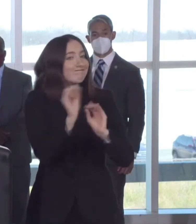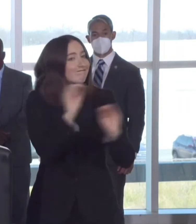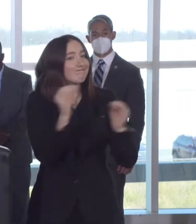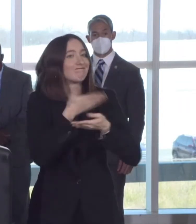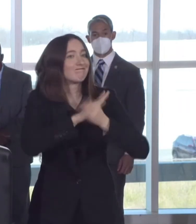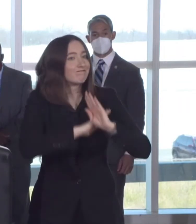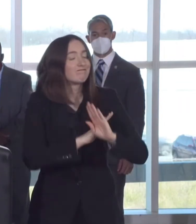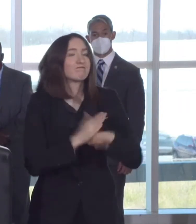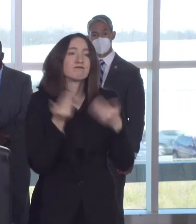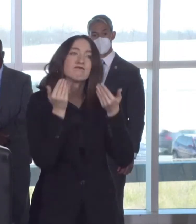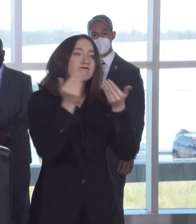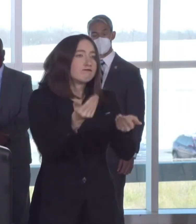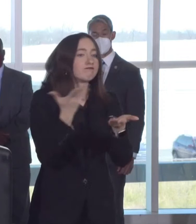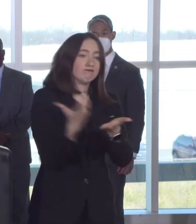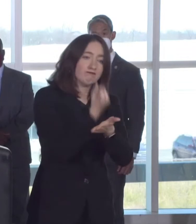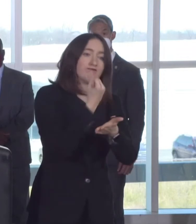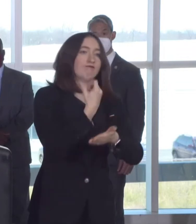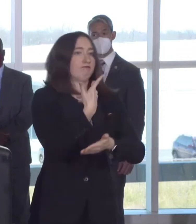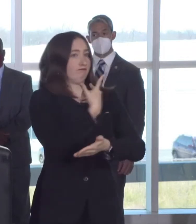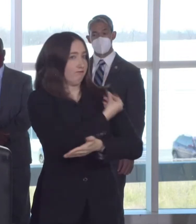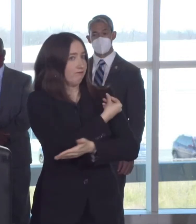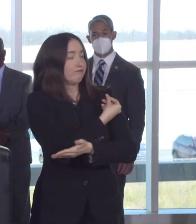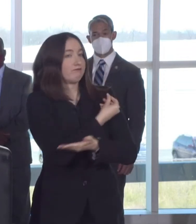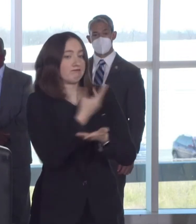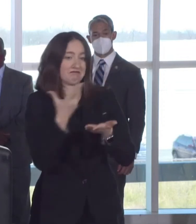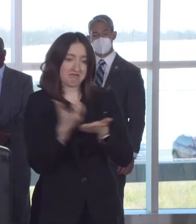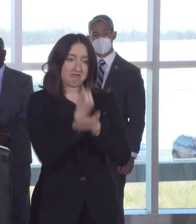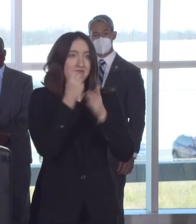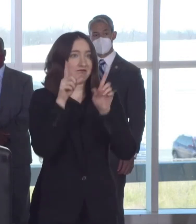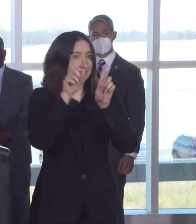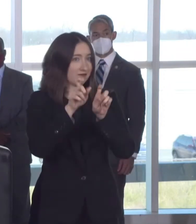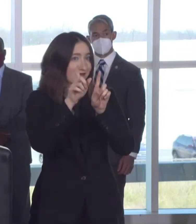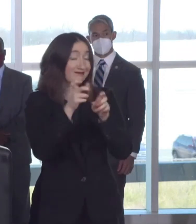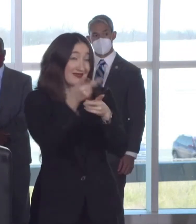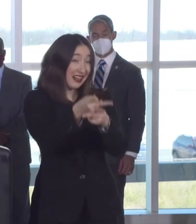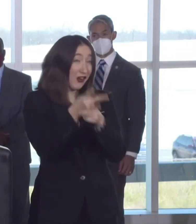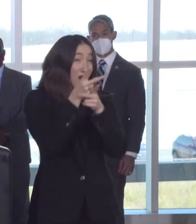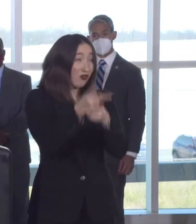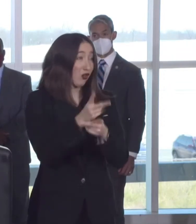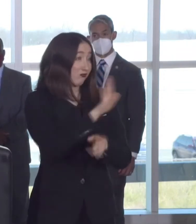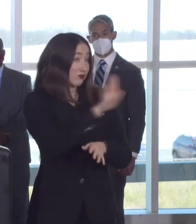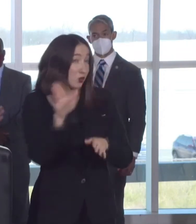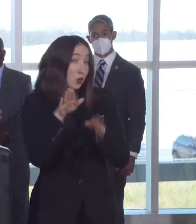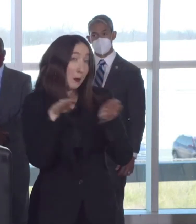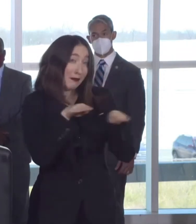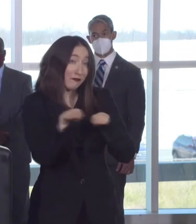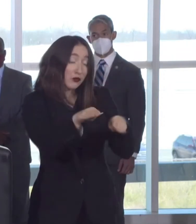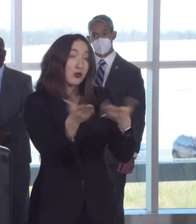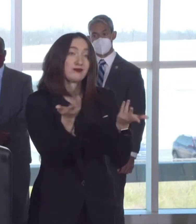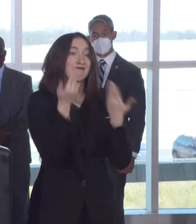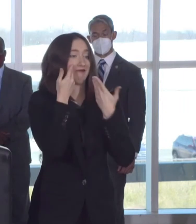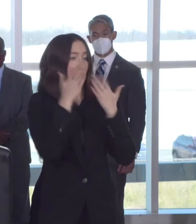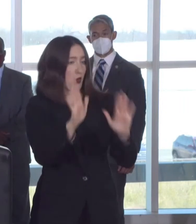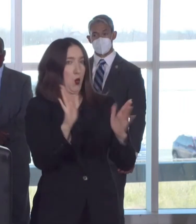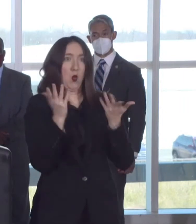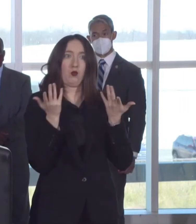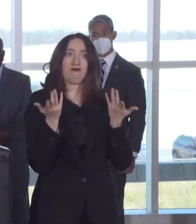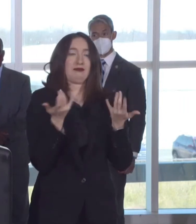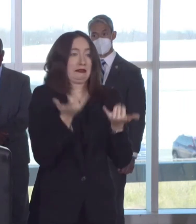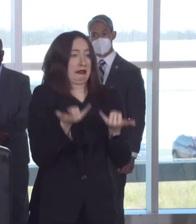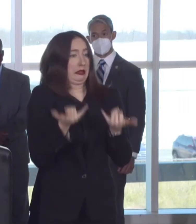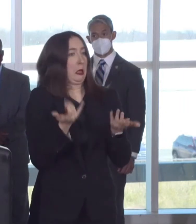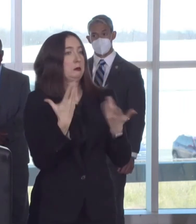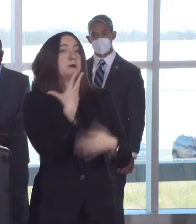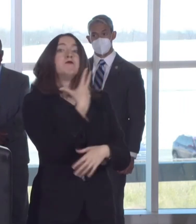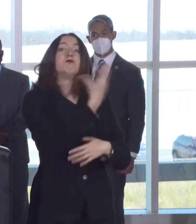vaccinations, take advantage of the test, be careful in what you do. You never know today where you are